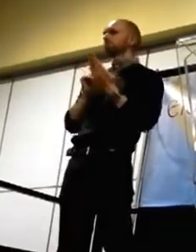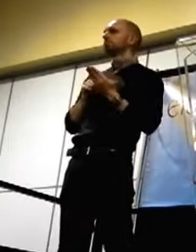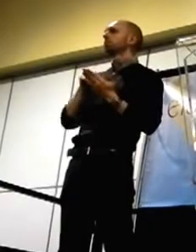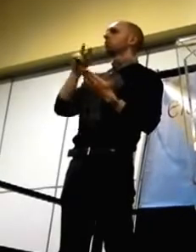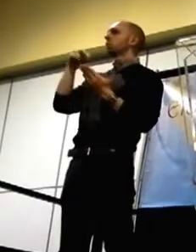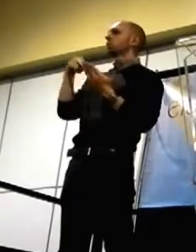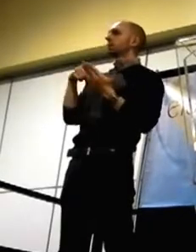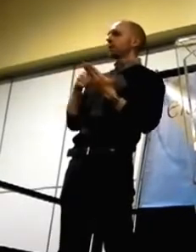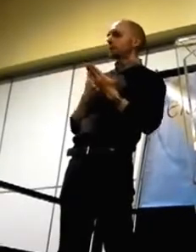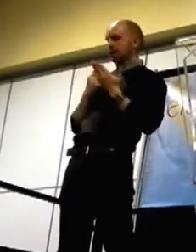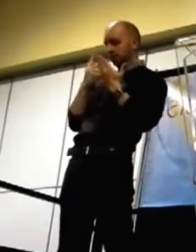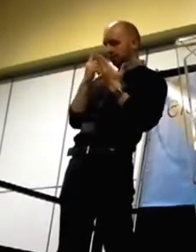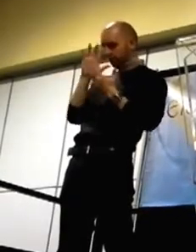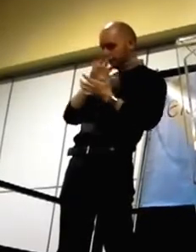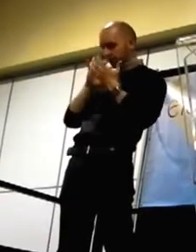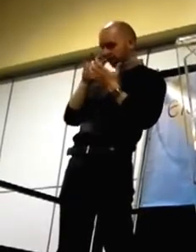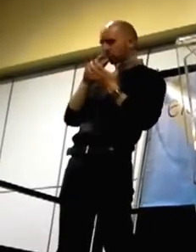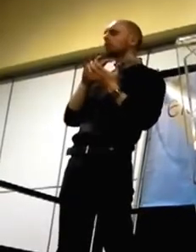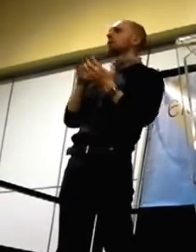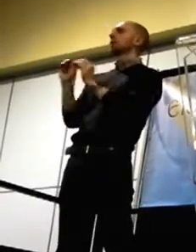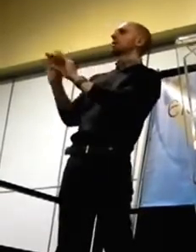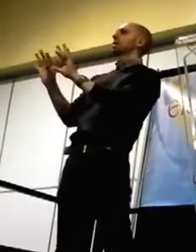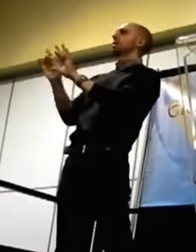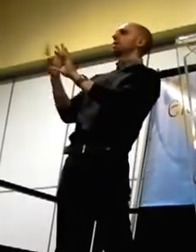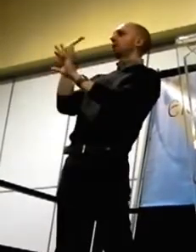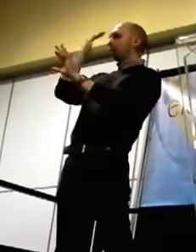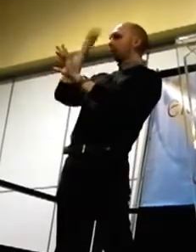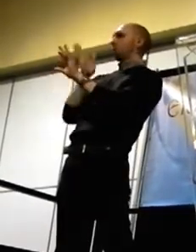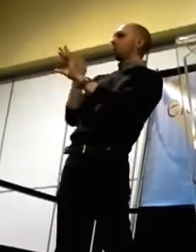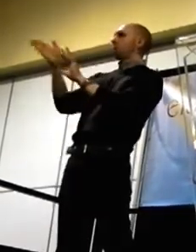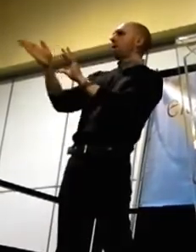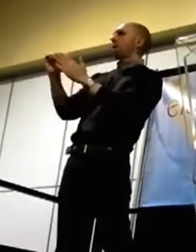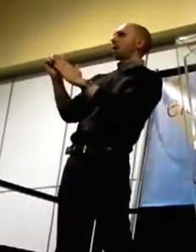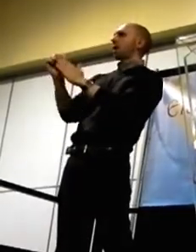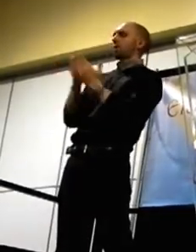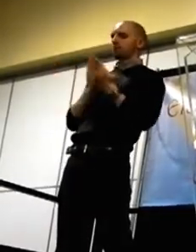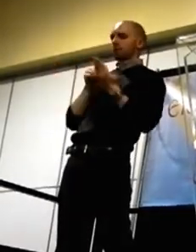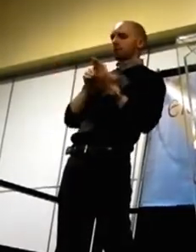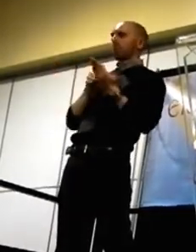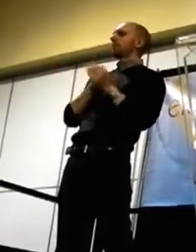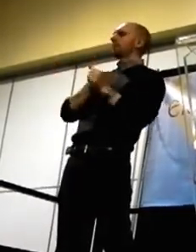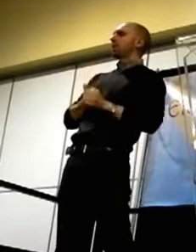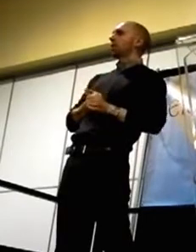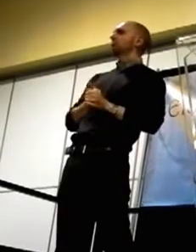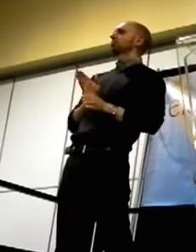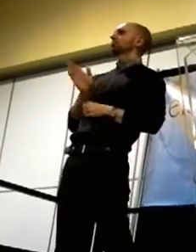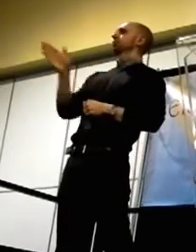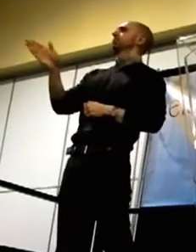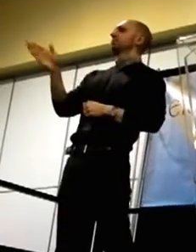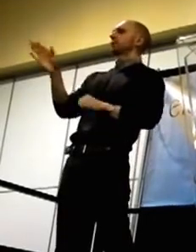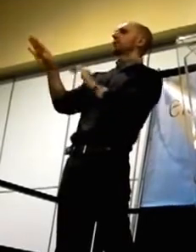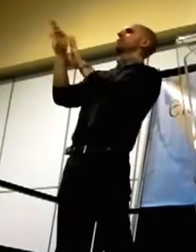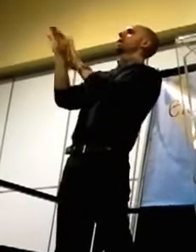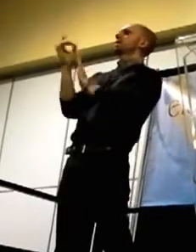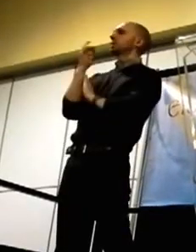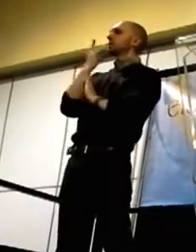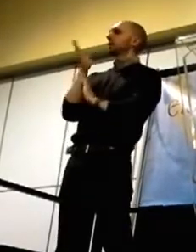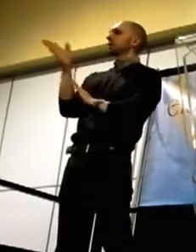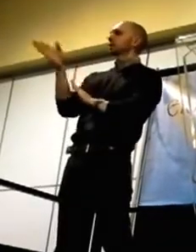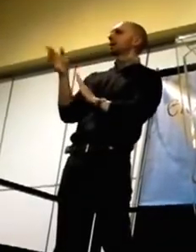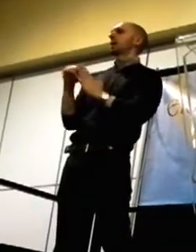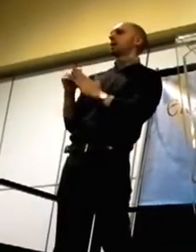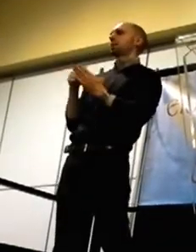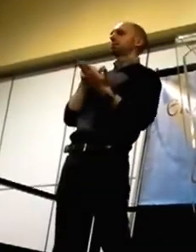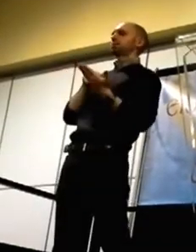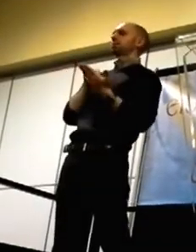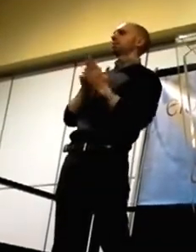from darkness to light. What are you waiting for? My dear brothers and sisters, your mission is